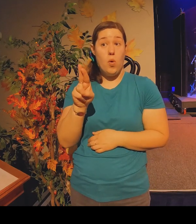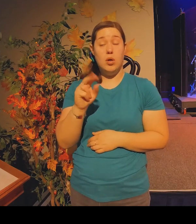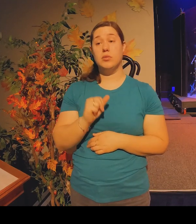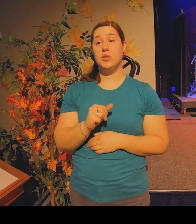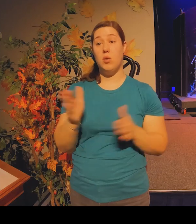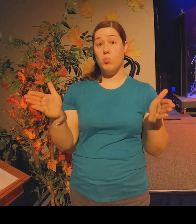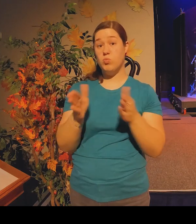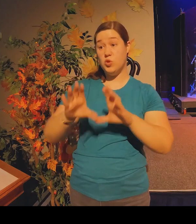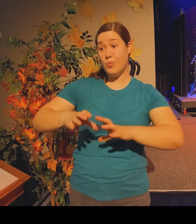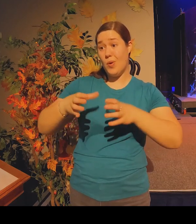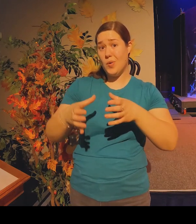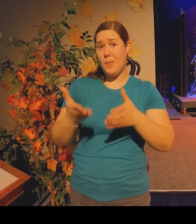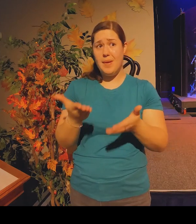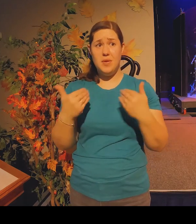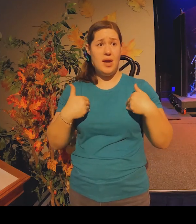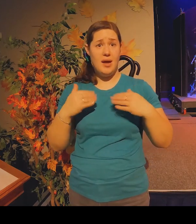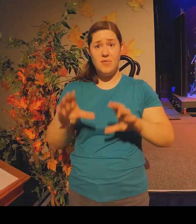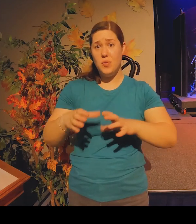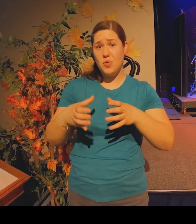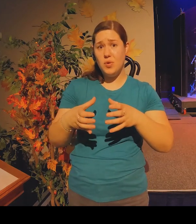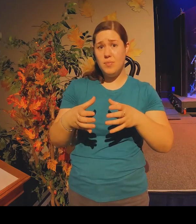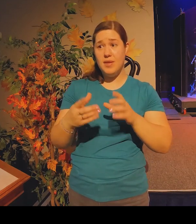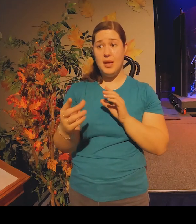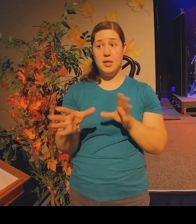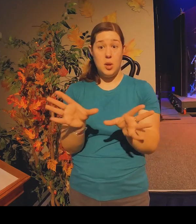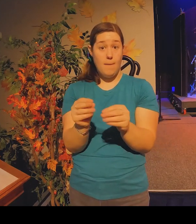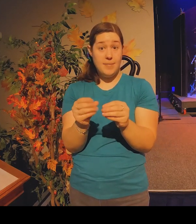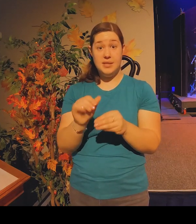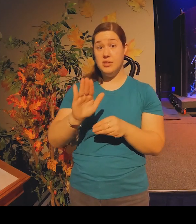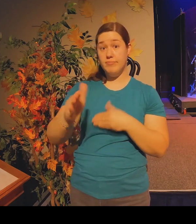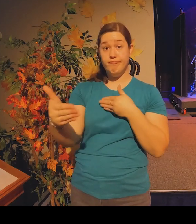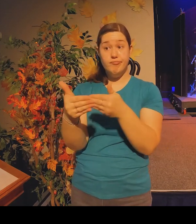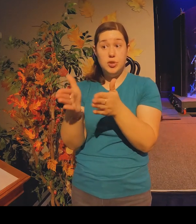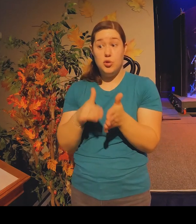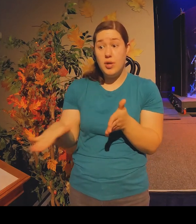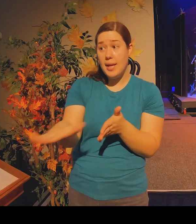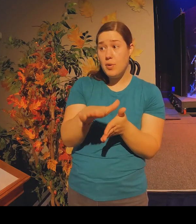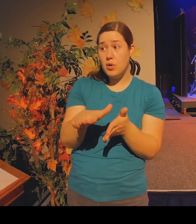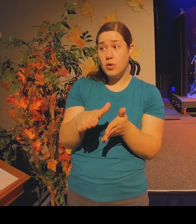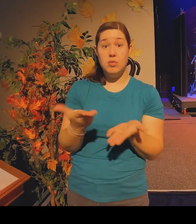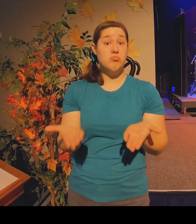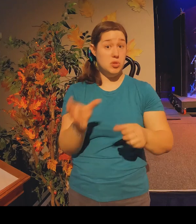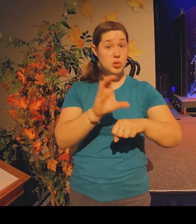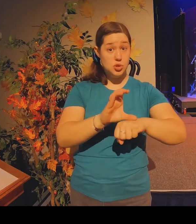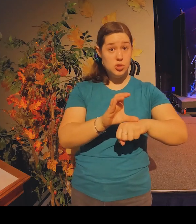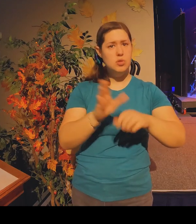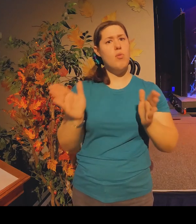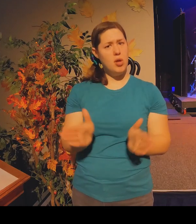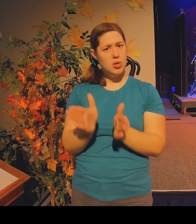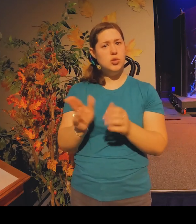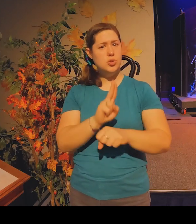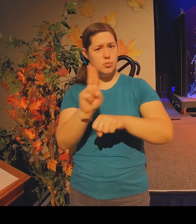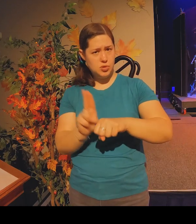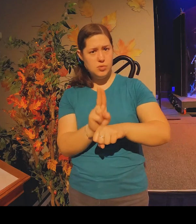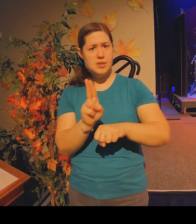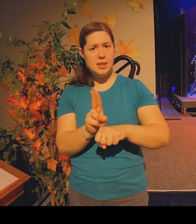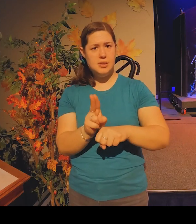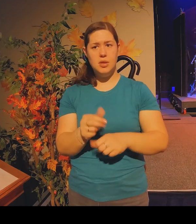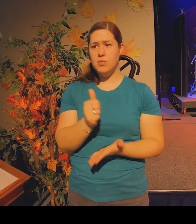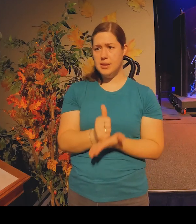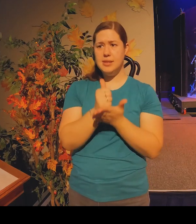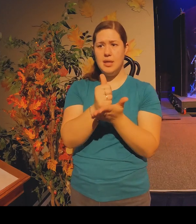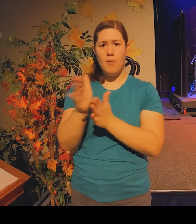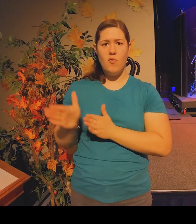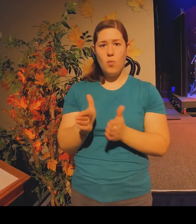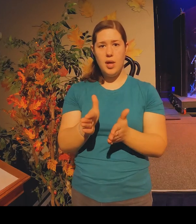your neighborhood, or of course here in the church we have small groups that use it. I encourage you to use it. It's a helpful way to live with the message, as I said.